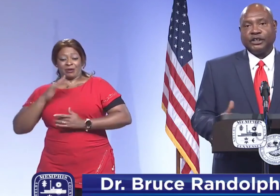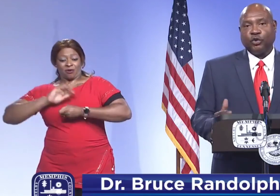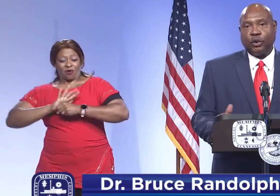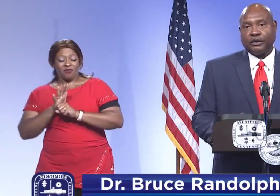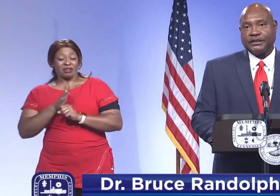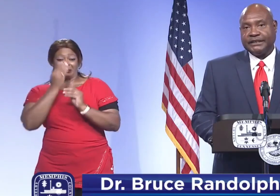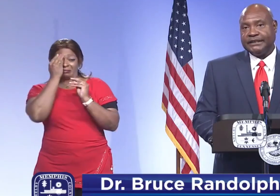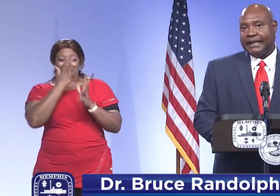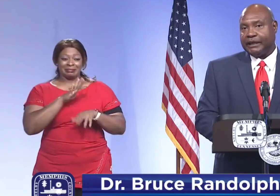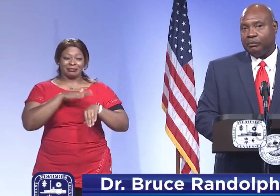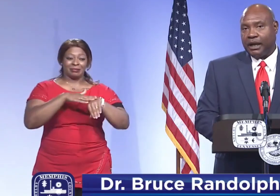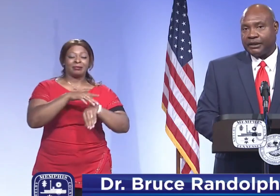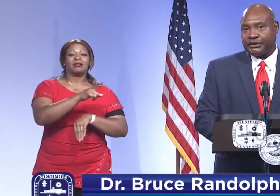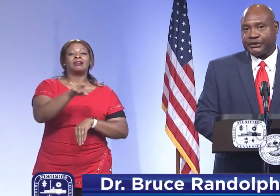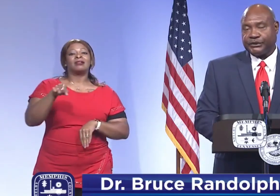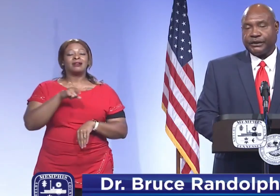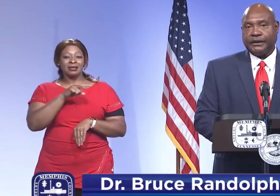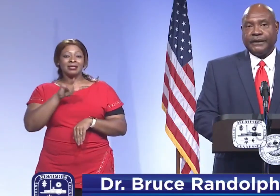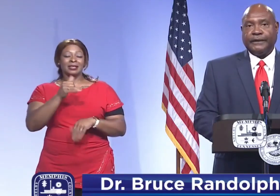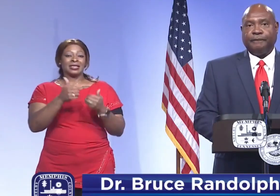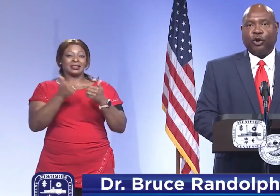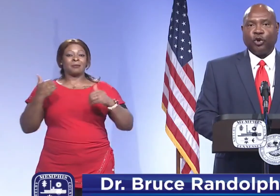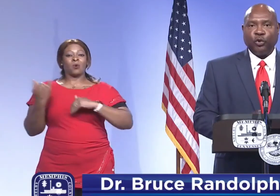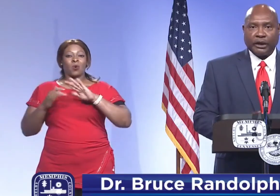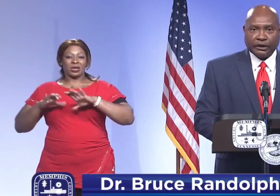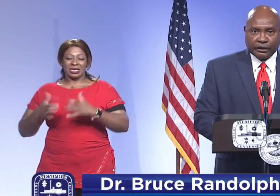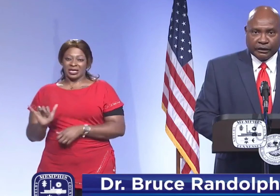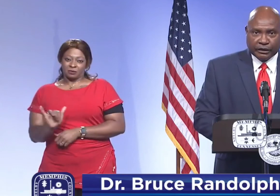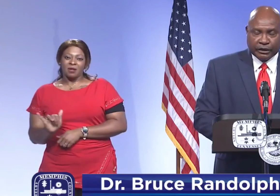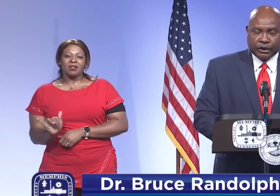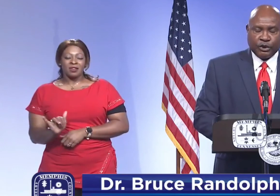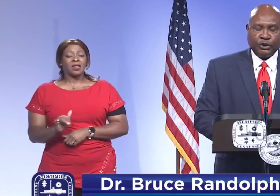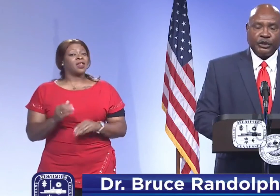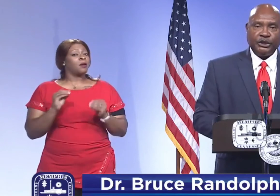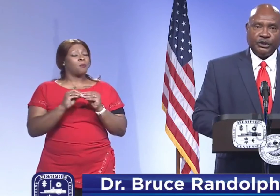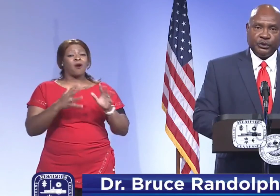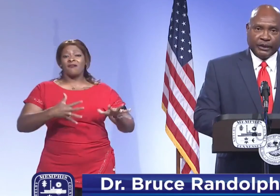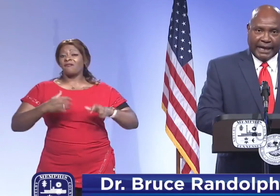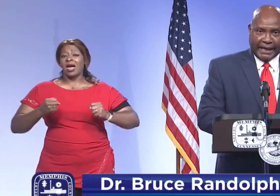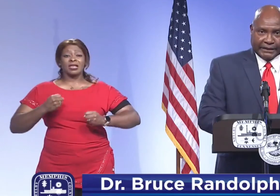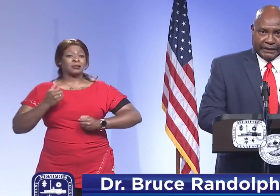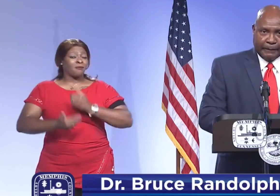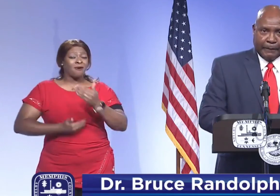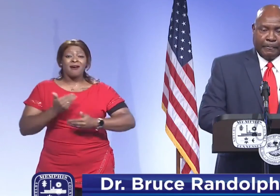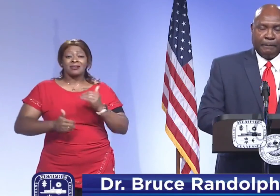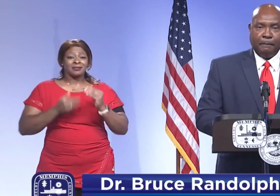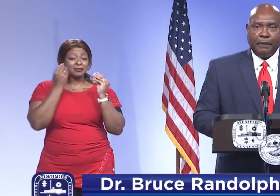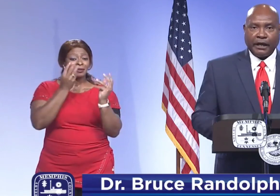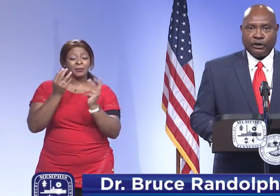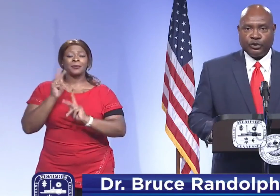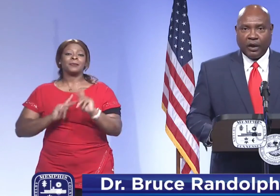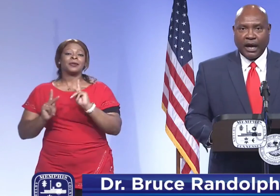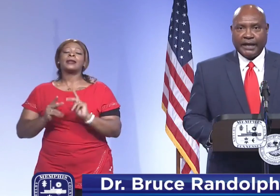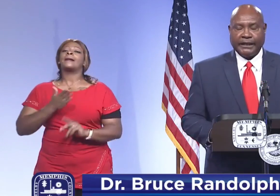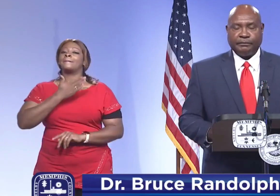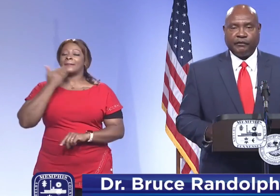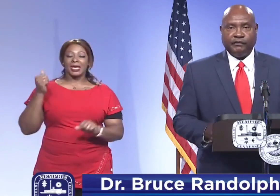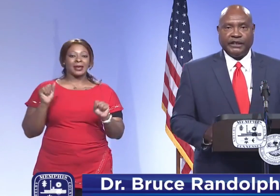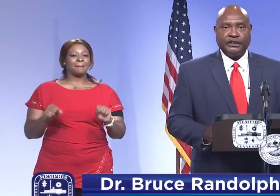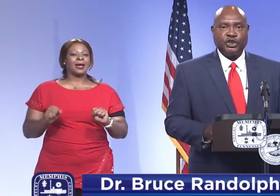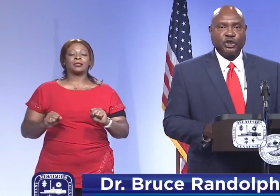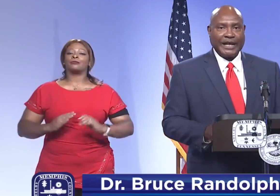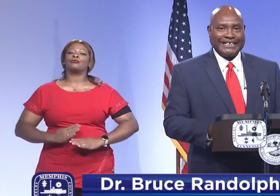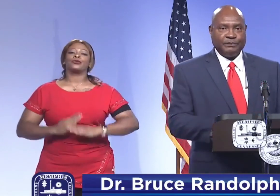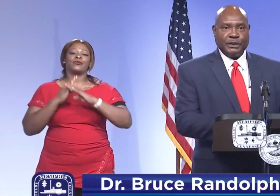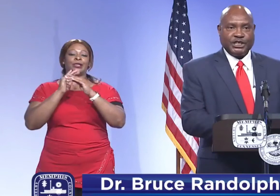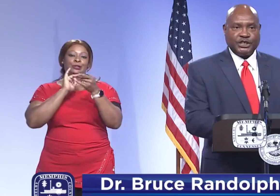placed in quarantine and monitored. The quicker you can do that, the better you are in preventing